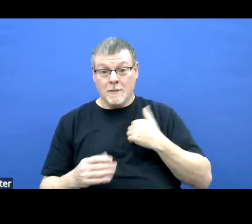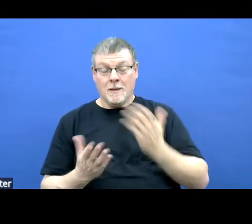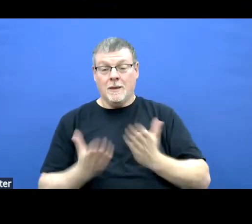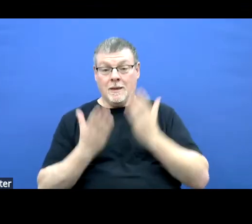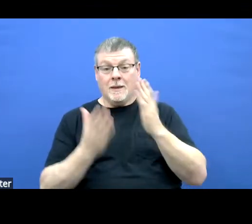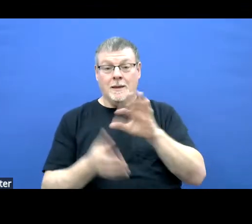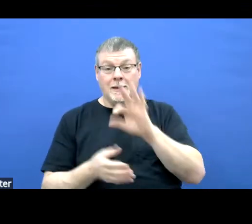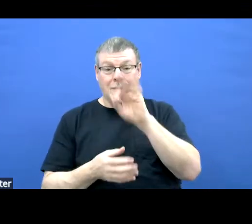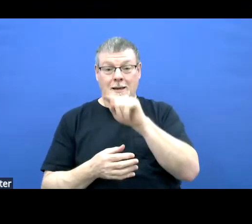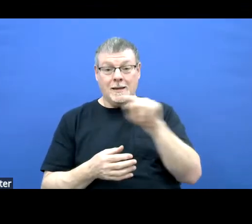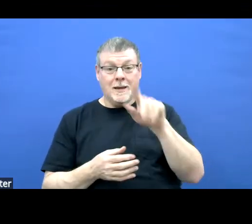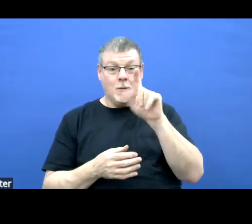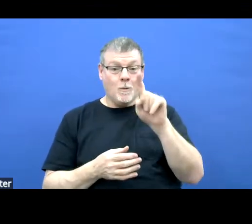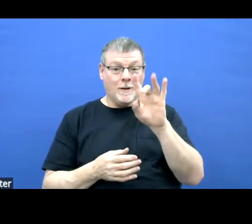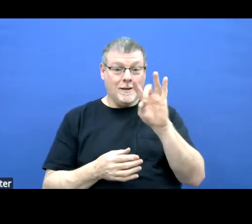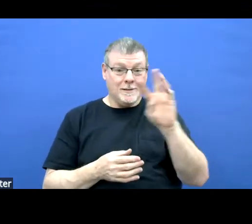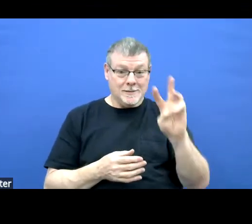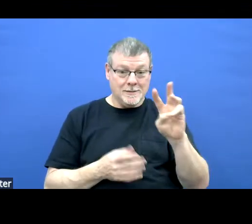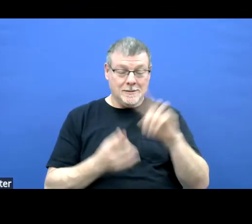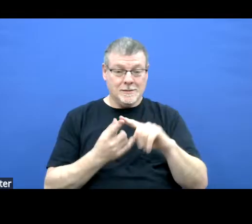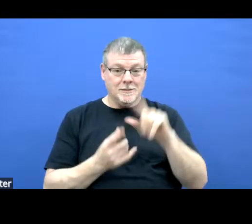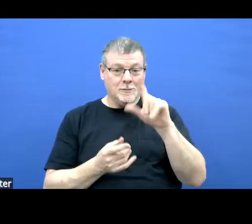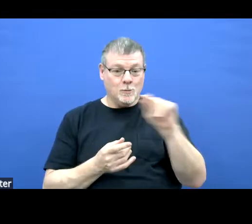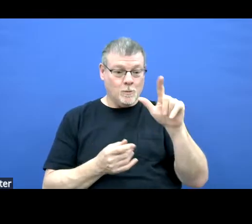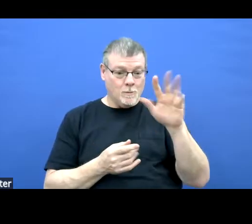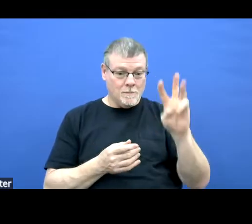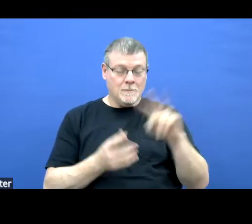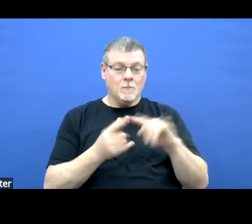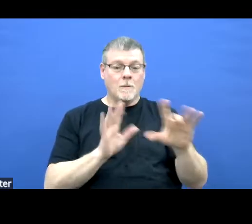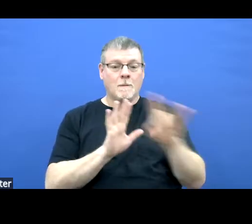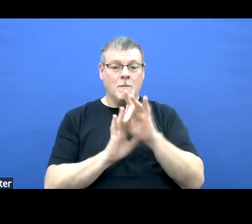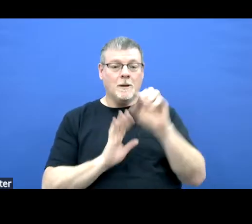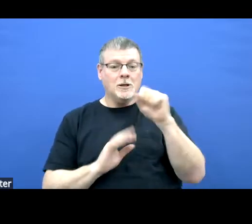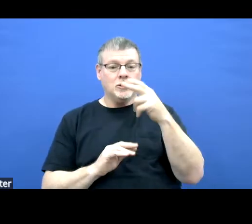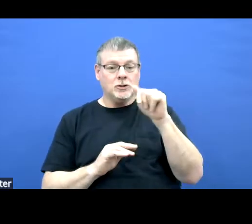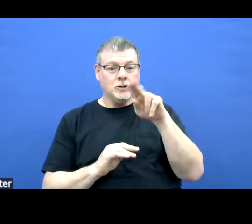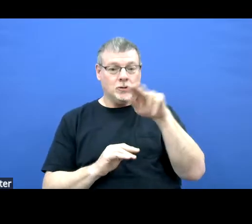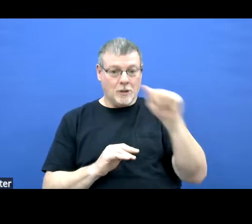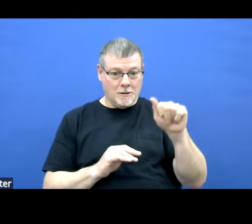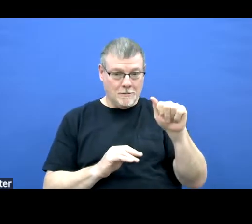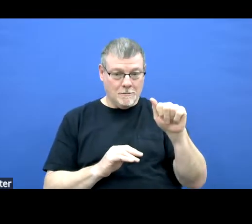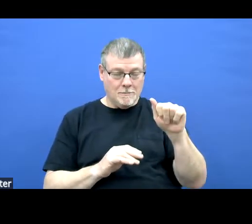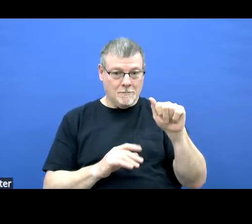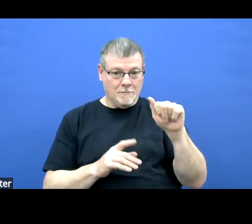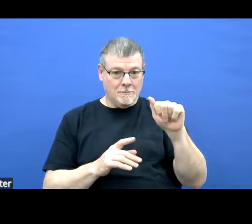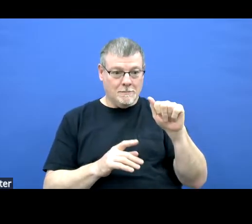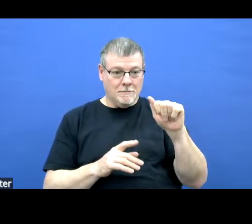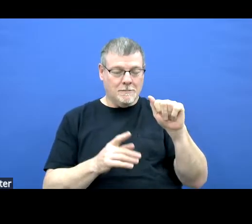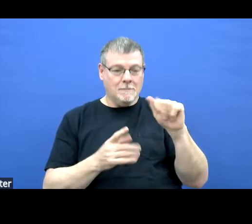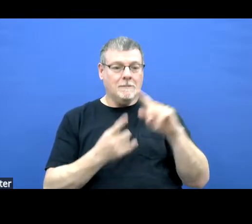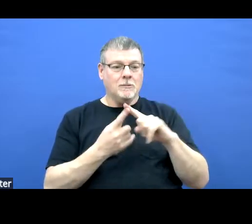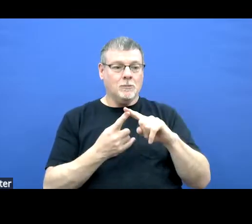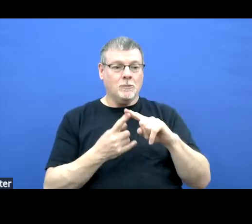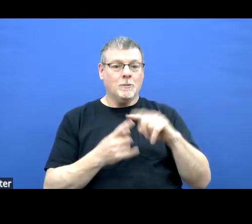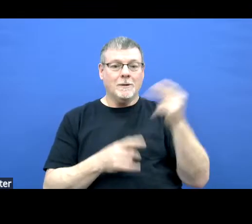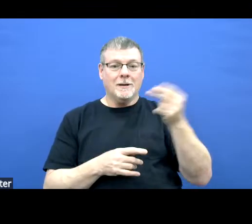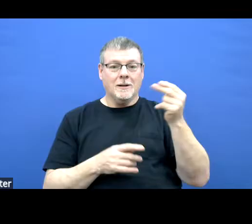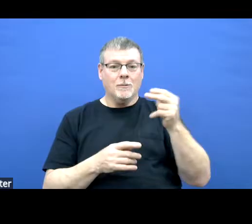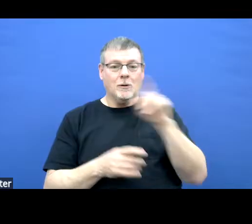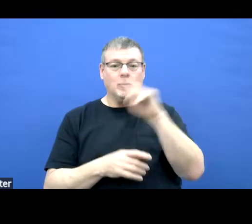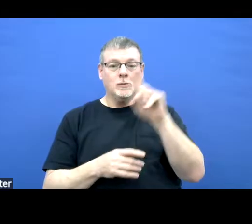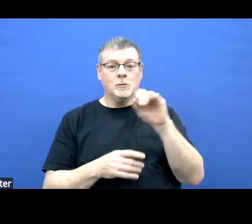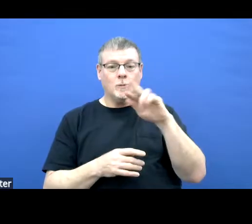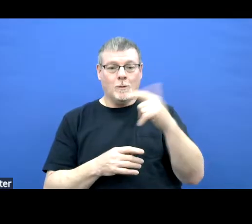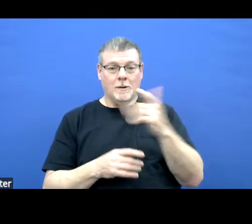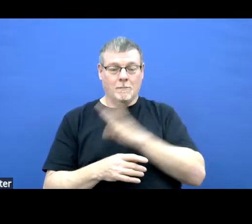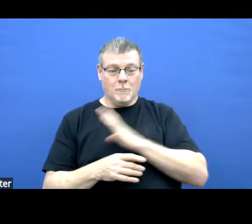Resolution 9-186, 2026 to appoint Shanna Baratot to the Henrietta Zoning Board